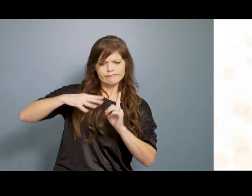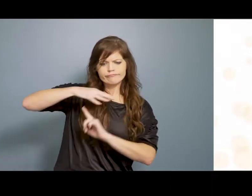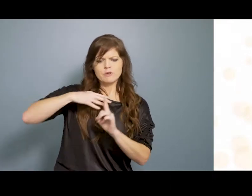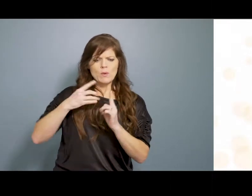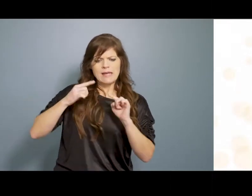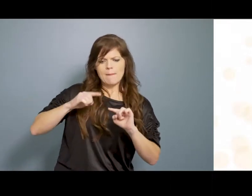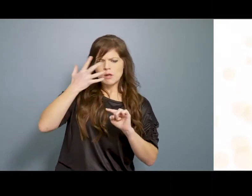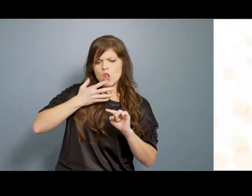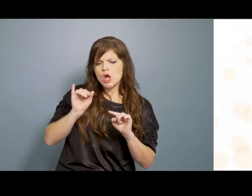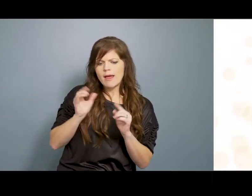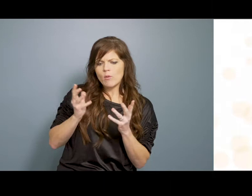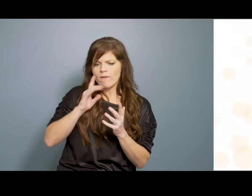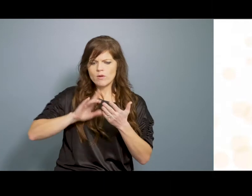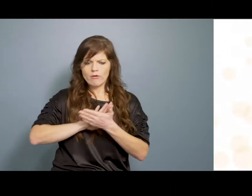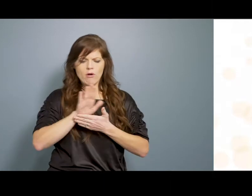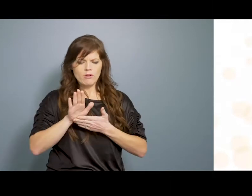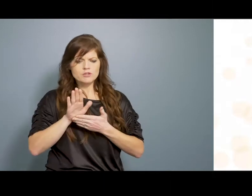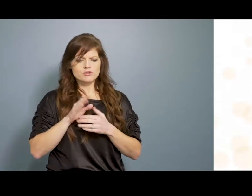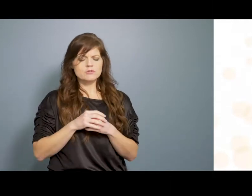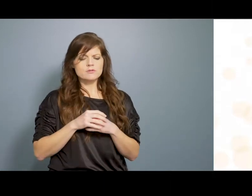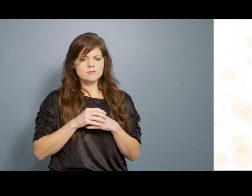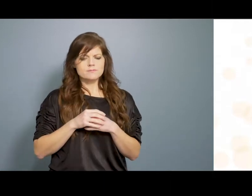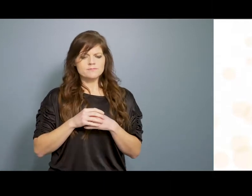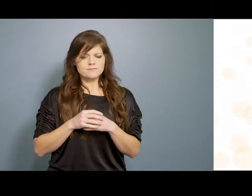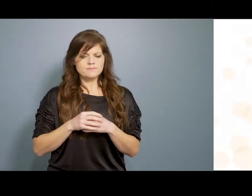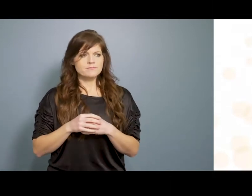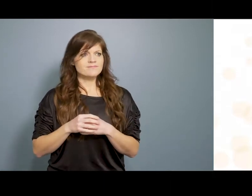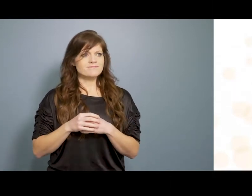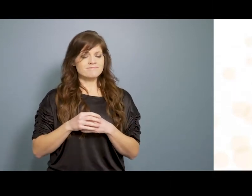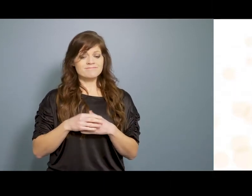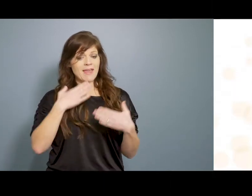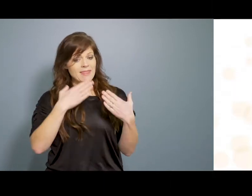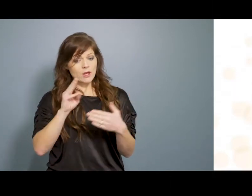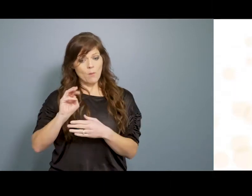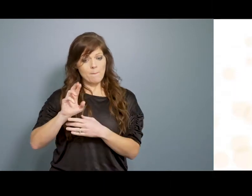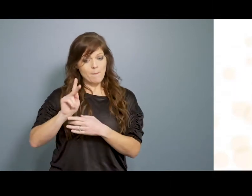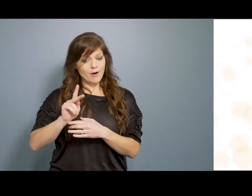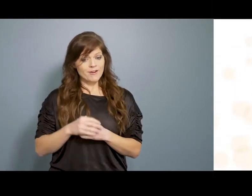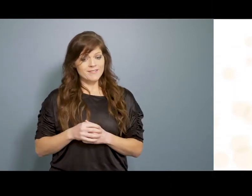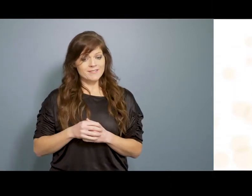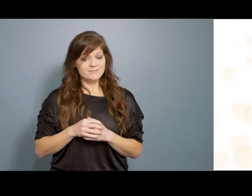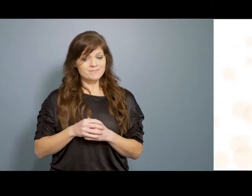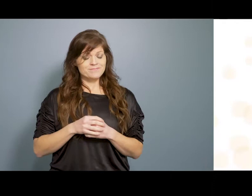president's address for spring of 21. Burke. Thank you, Mark.